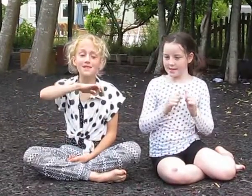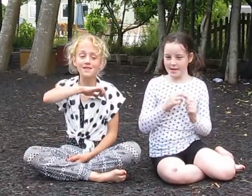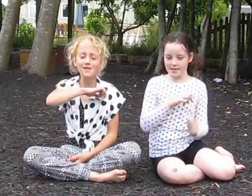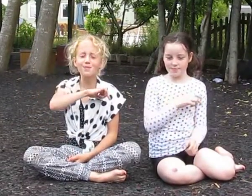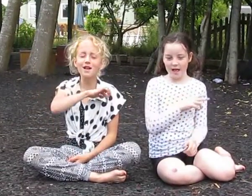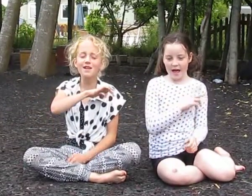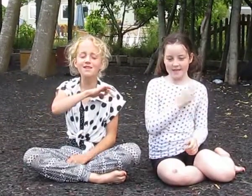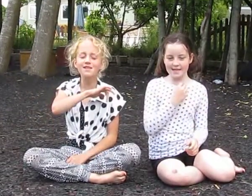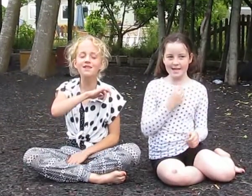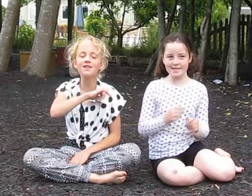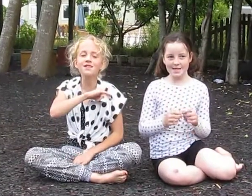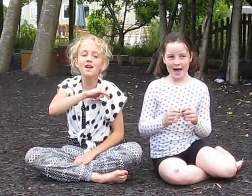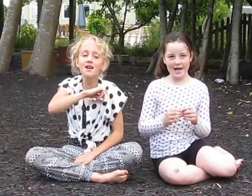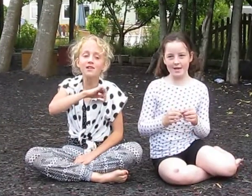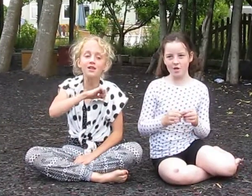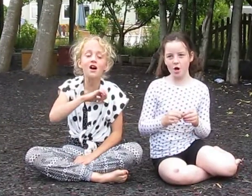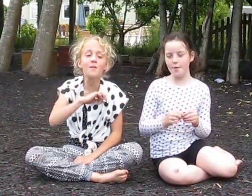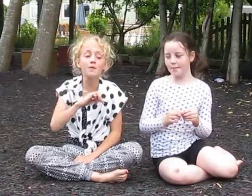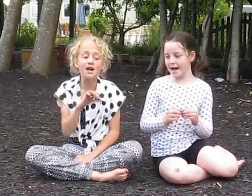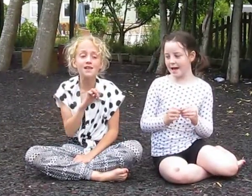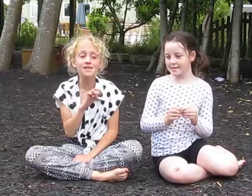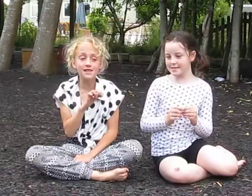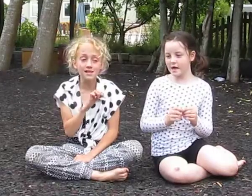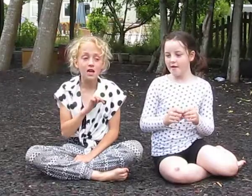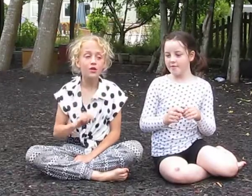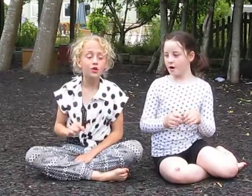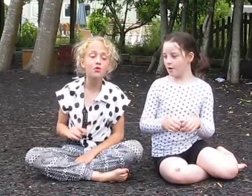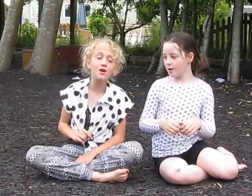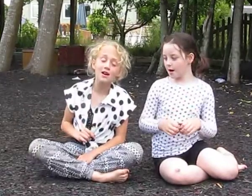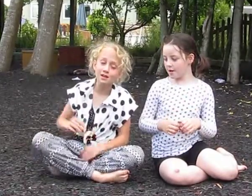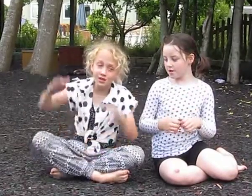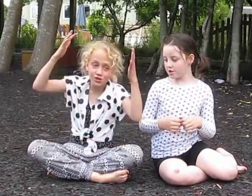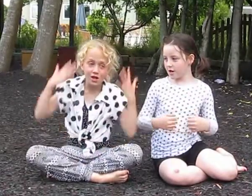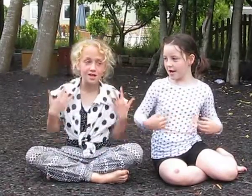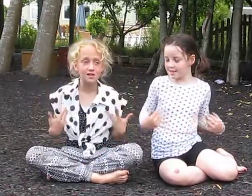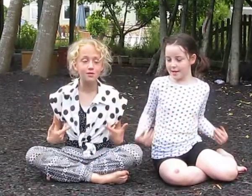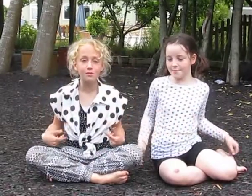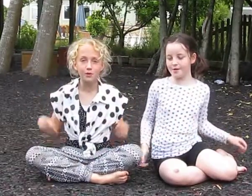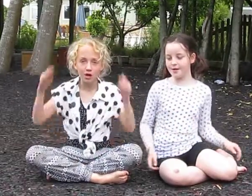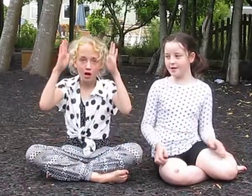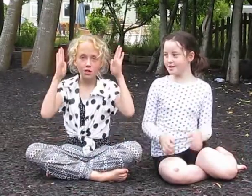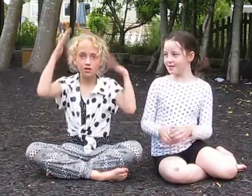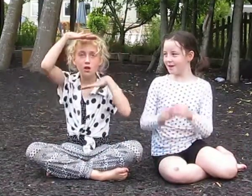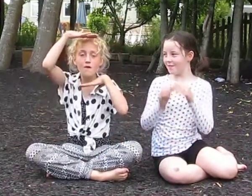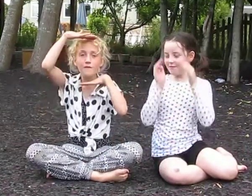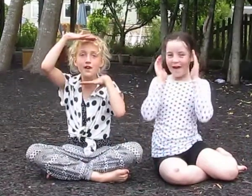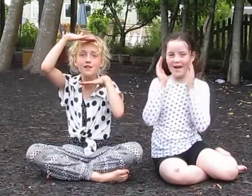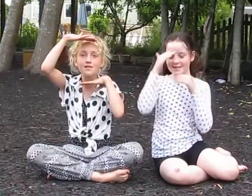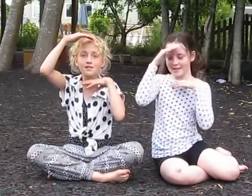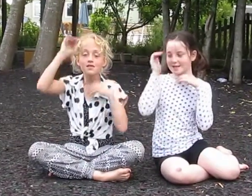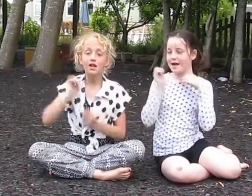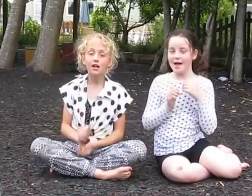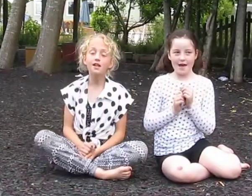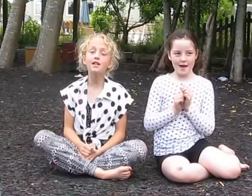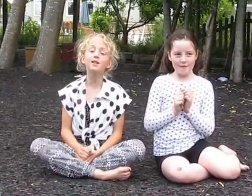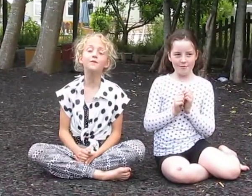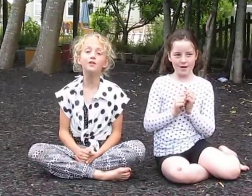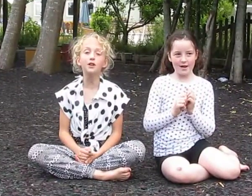Places, places, get in your places. Don't want your dress or put on doll faces.